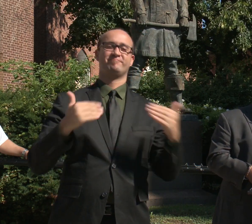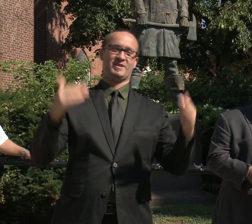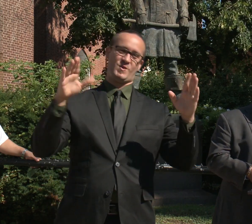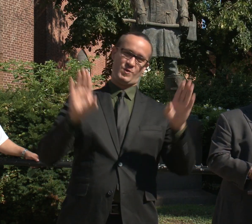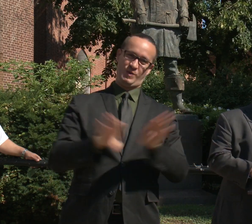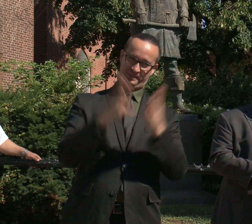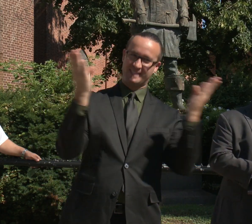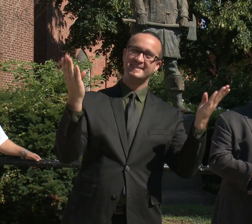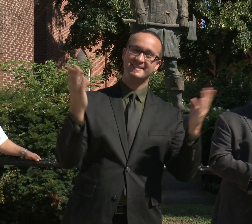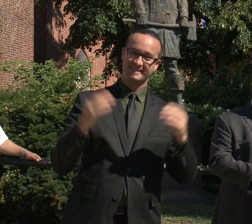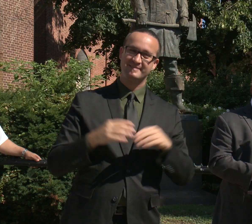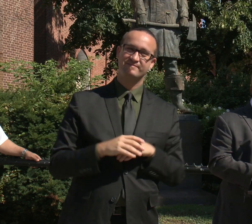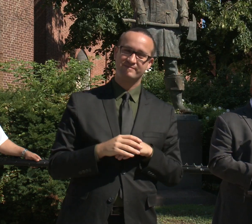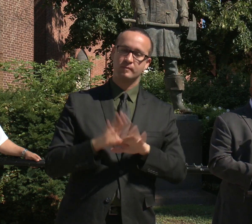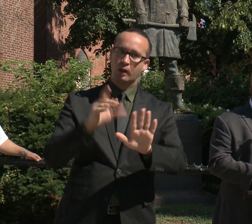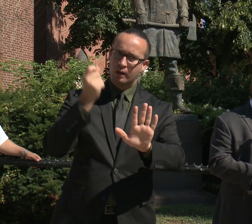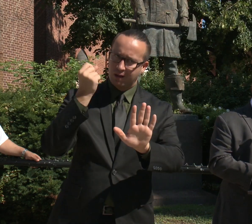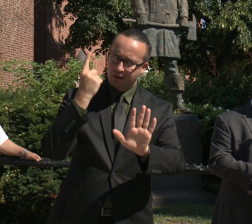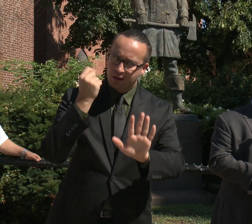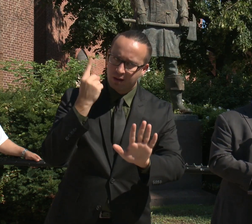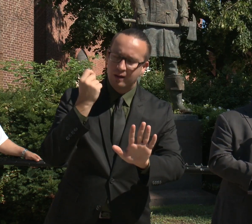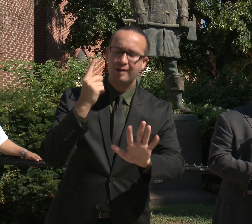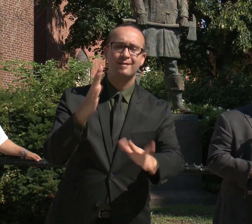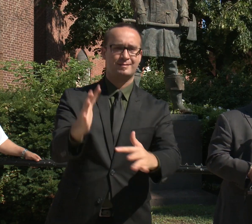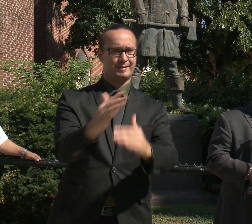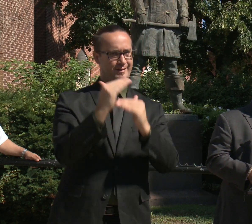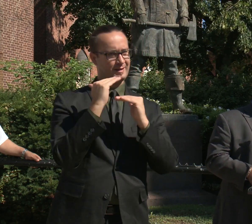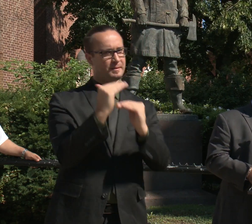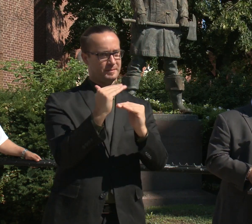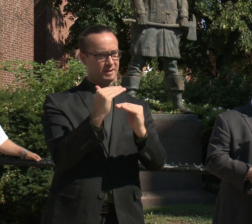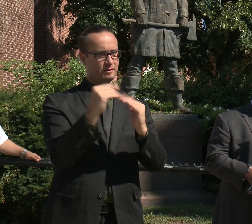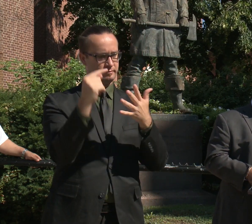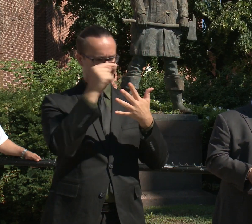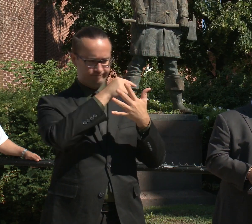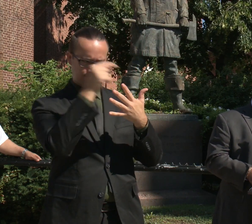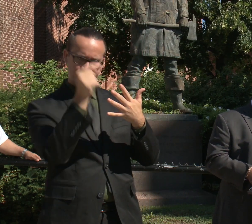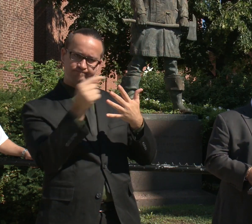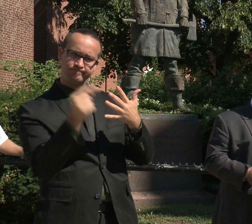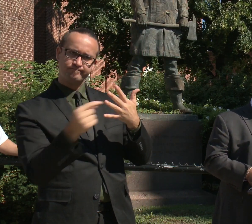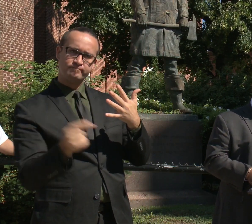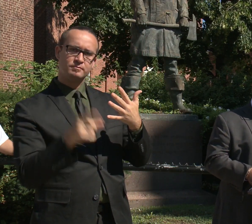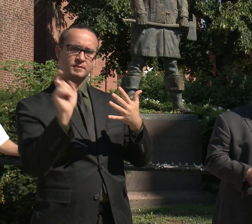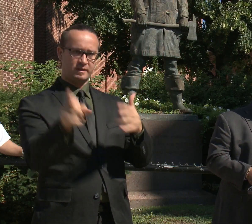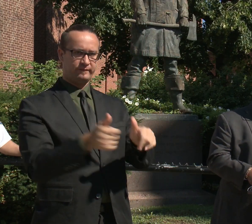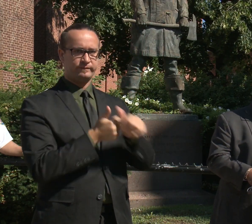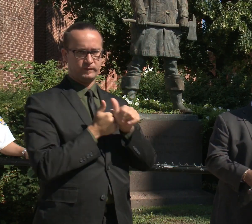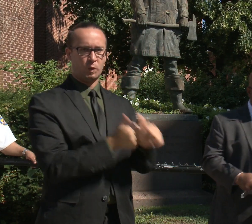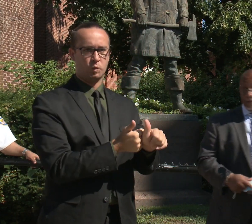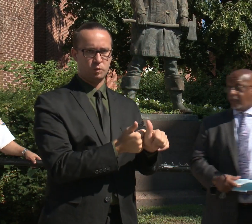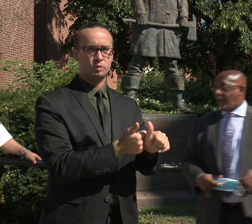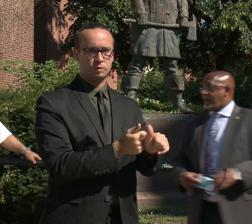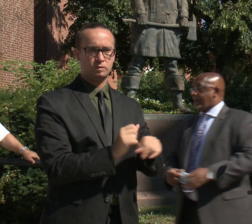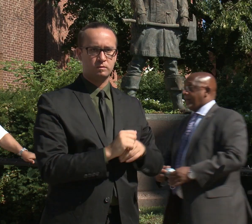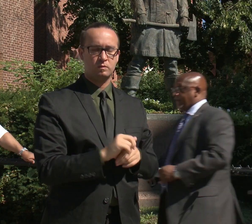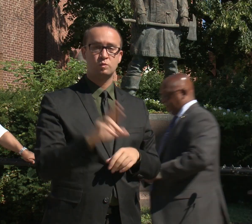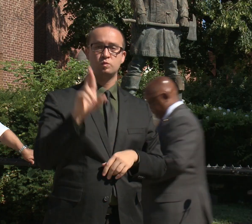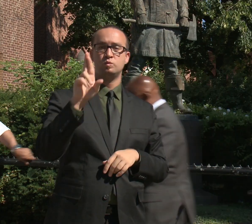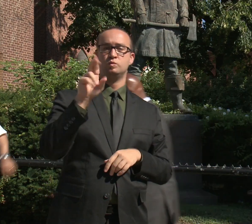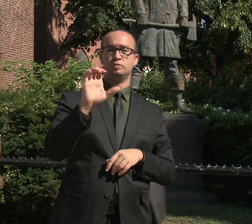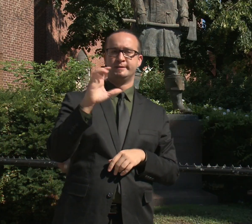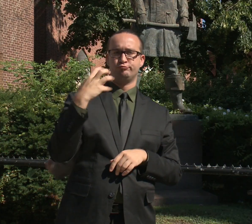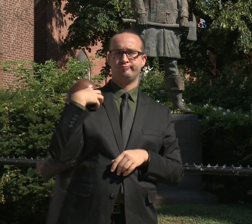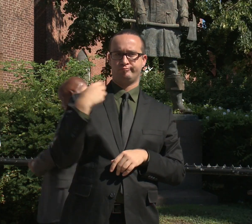new guidelines, numerous services. And now I will turn it over to Director of Recs and Parks, Reggie Moore.